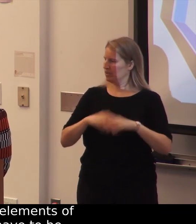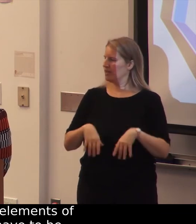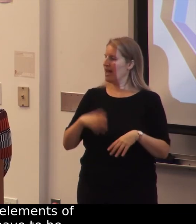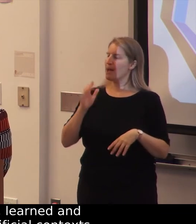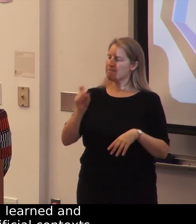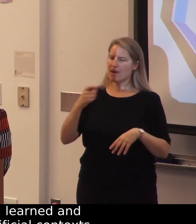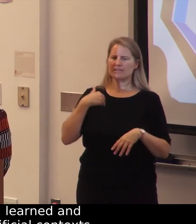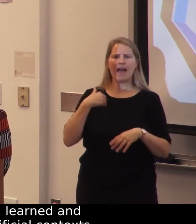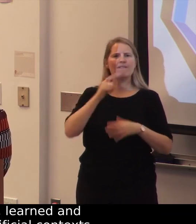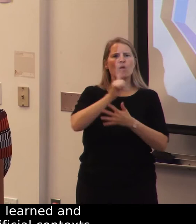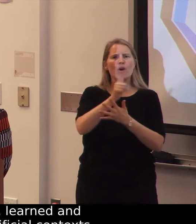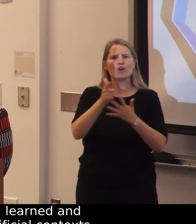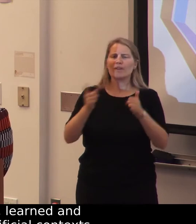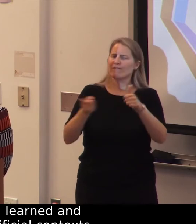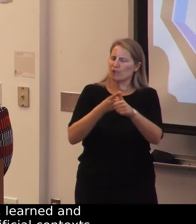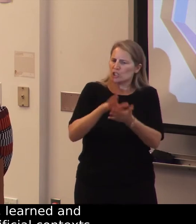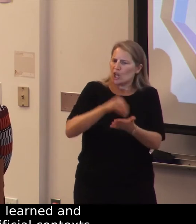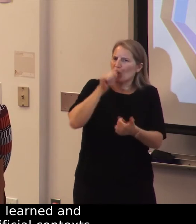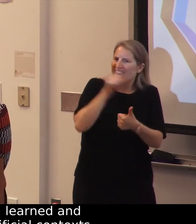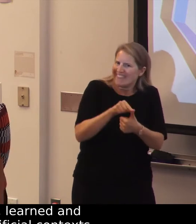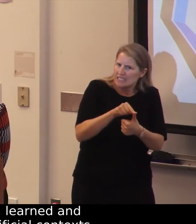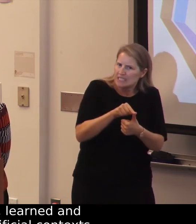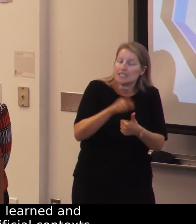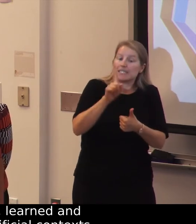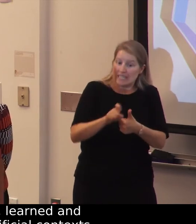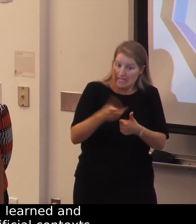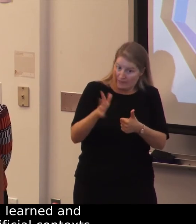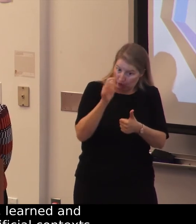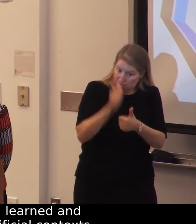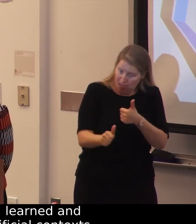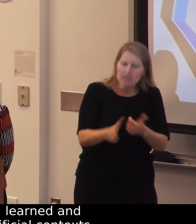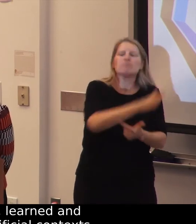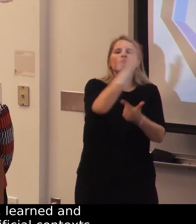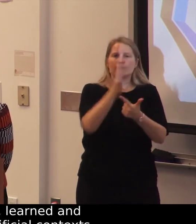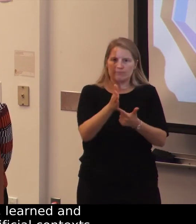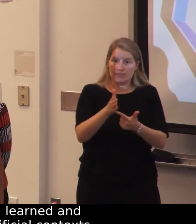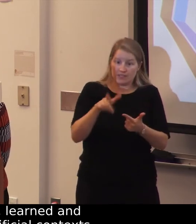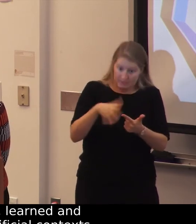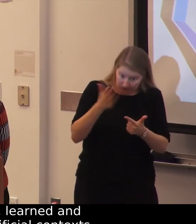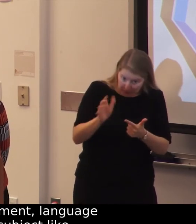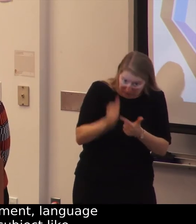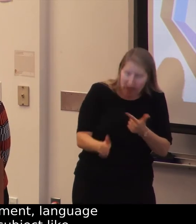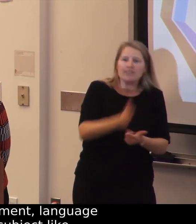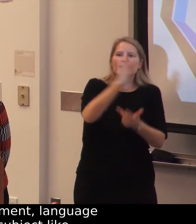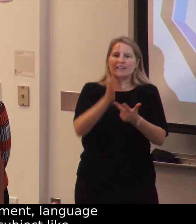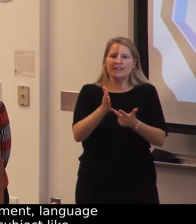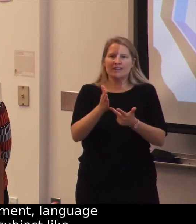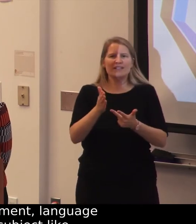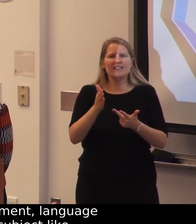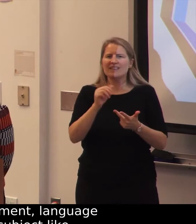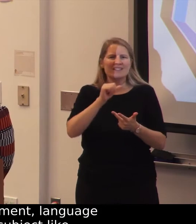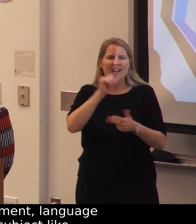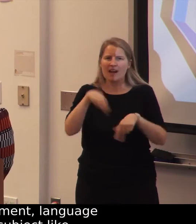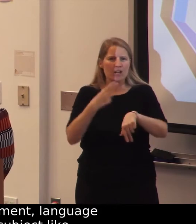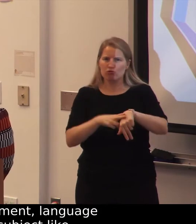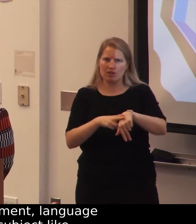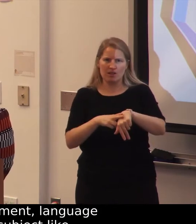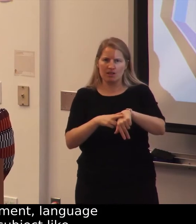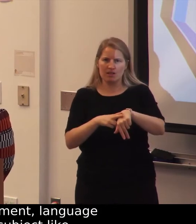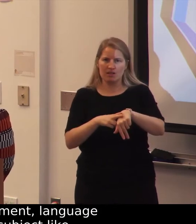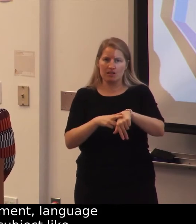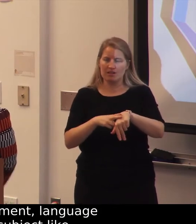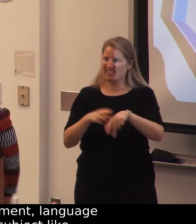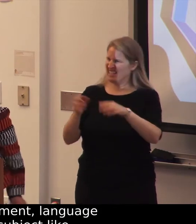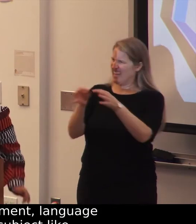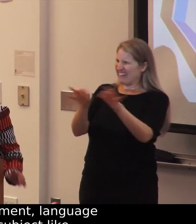in sequence, practiced and studied, learned and tested in artificial contexts. If you think about this for a moment, okay, language is not a